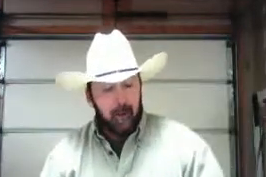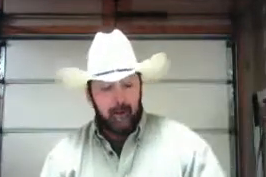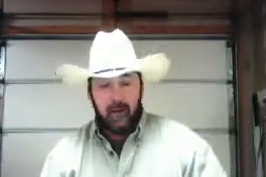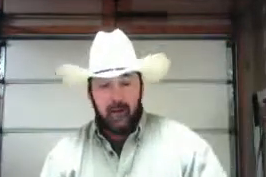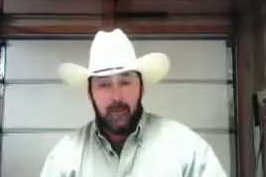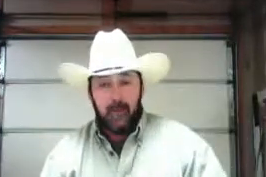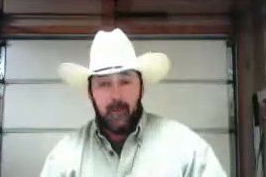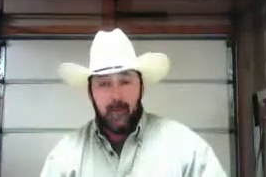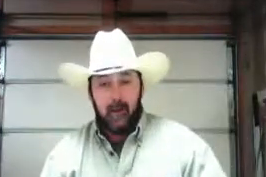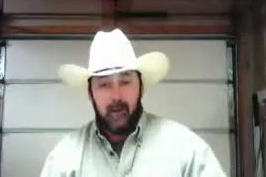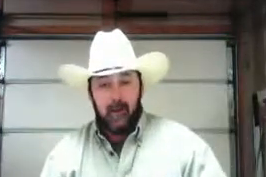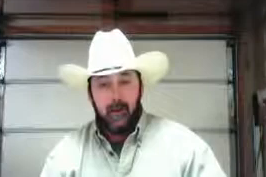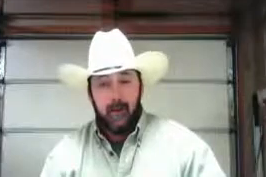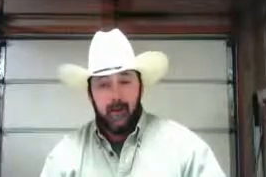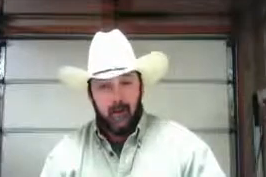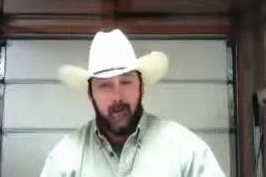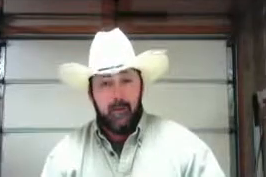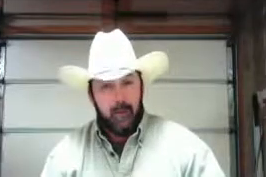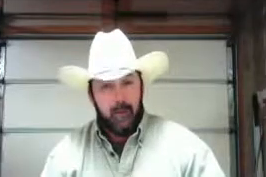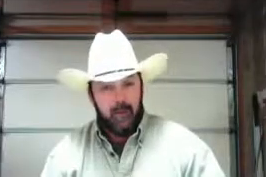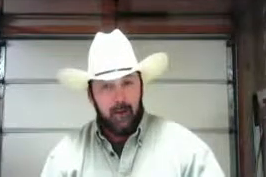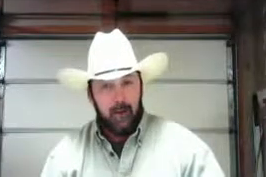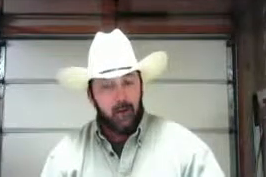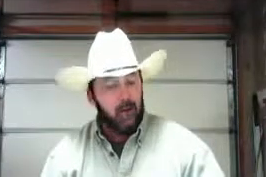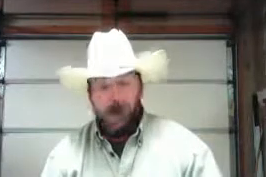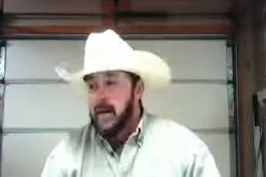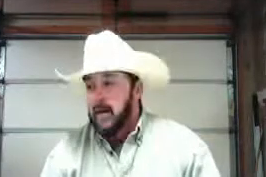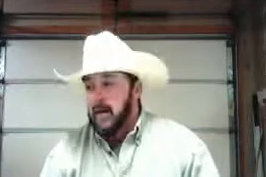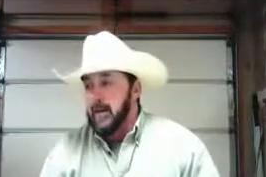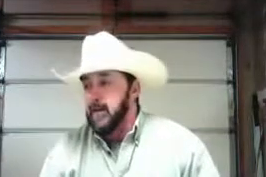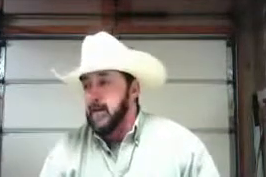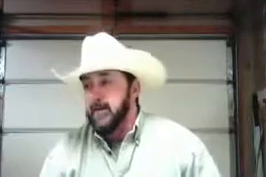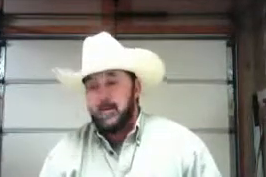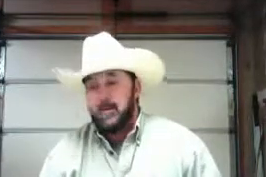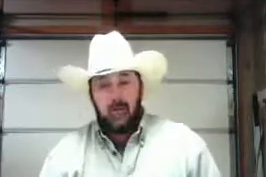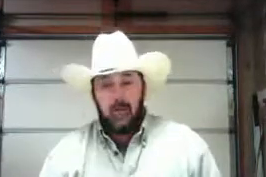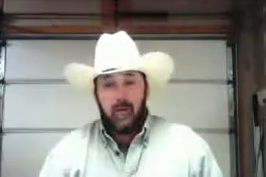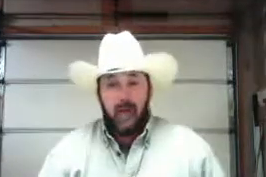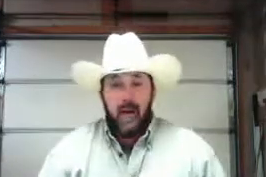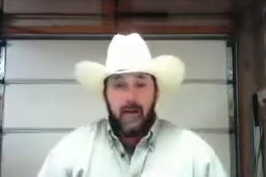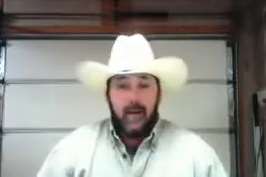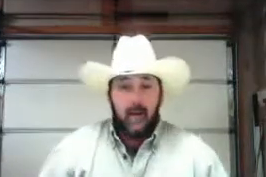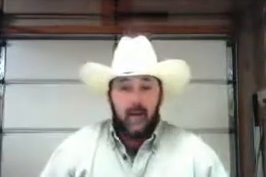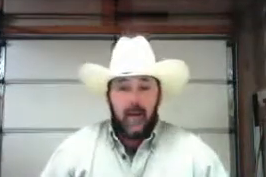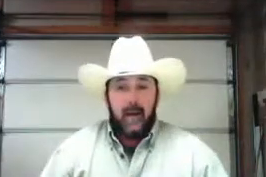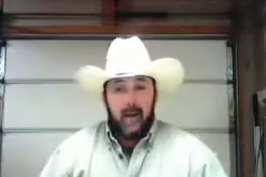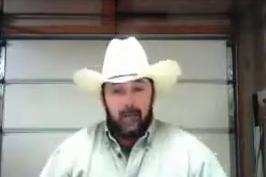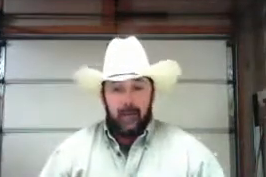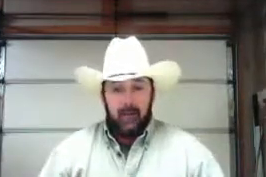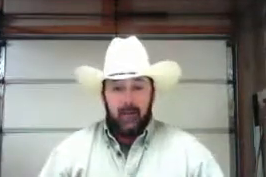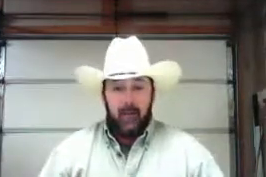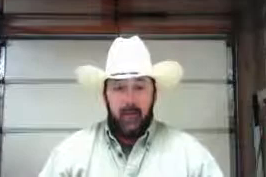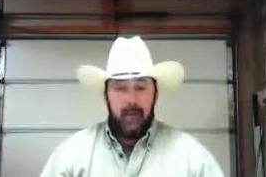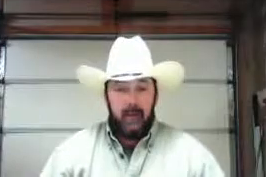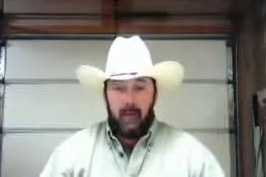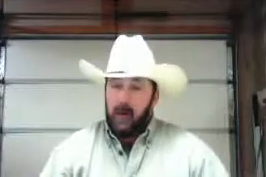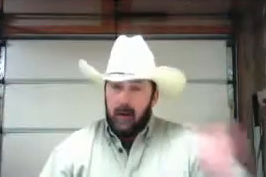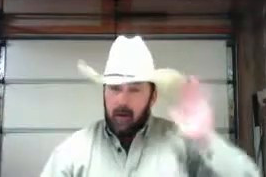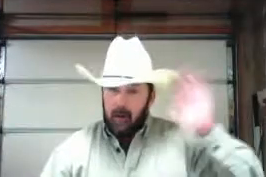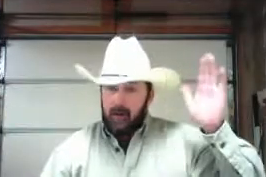is a spirit. They that worship him must worship him in spirit and in truth. They ain't going to be a bunch of screwing around and all that in heaven. Okay? So you're screwed